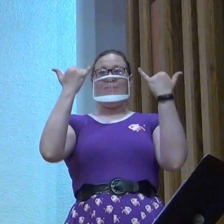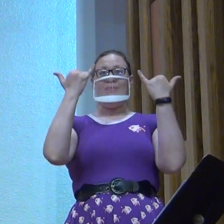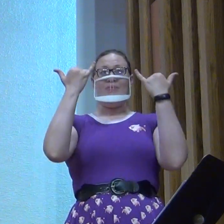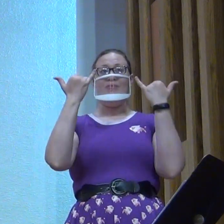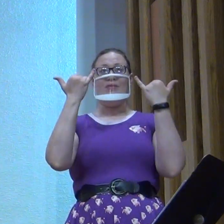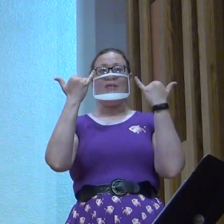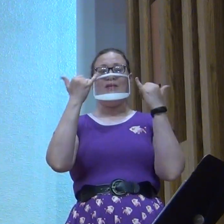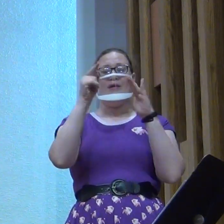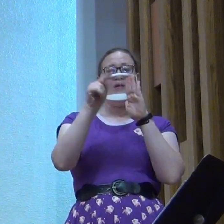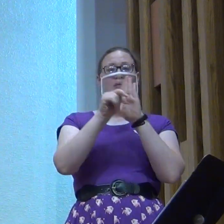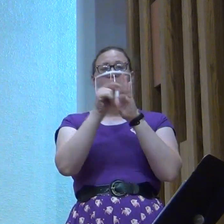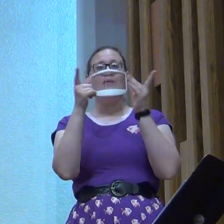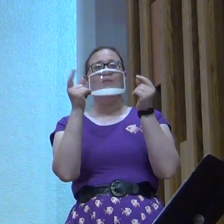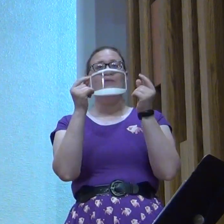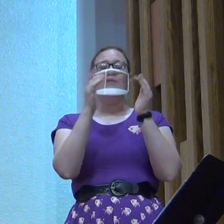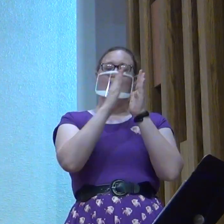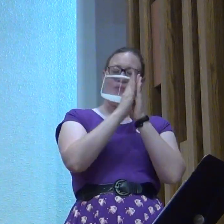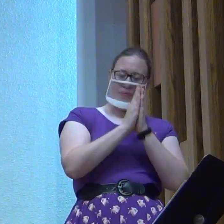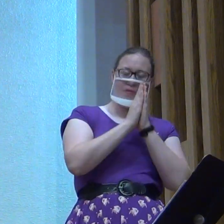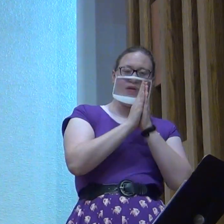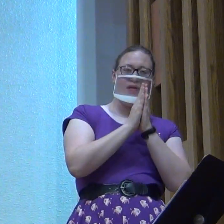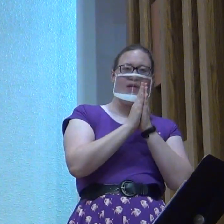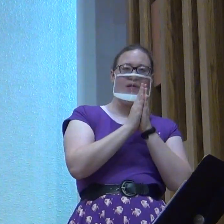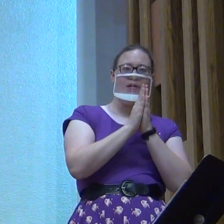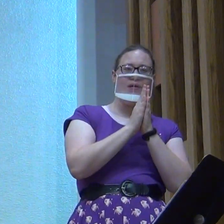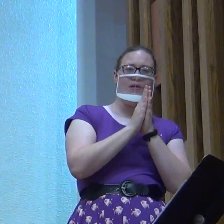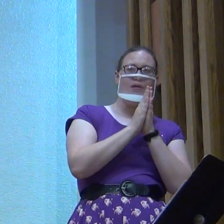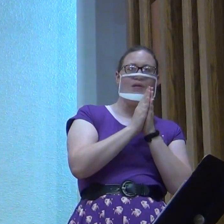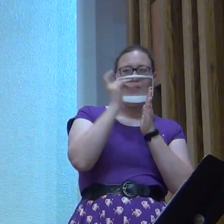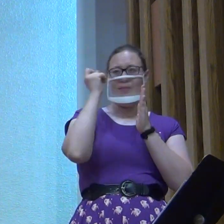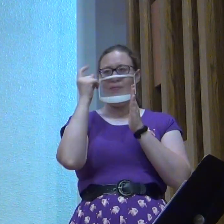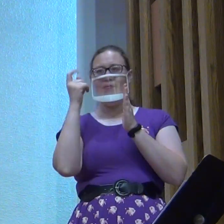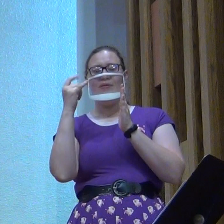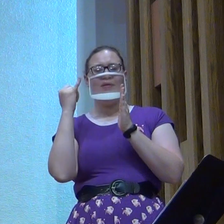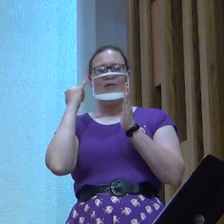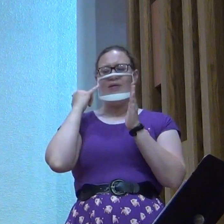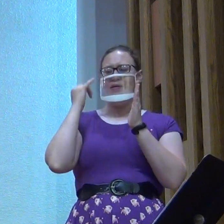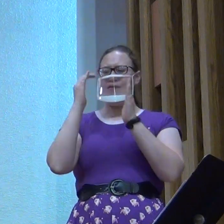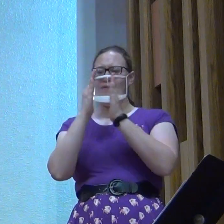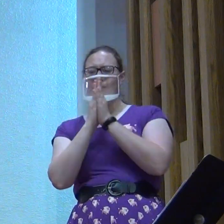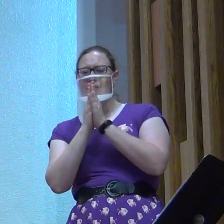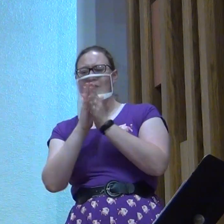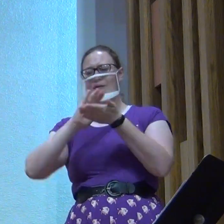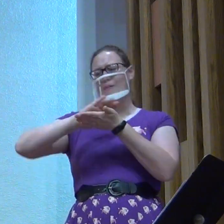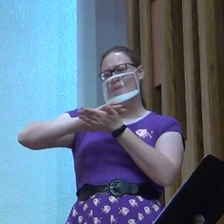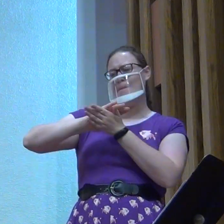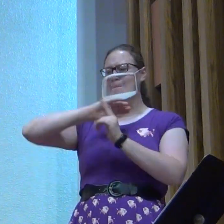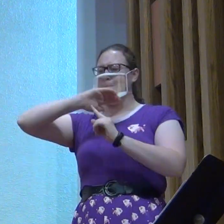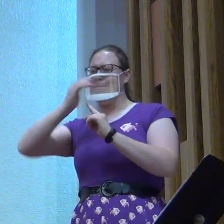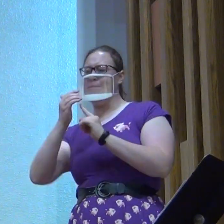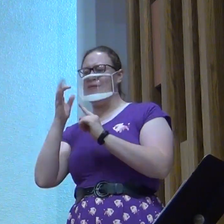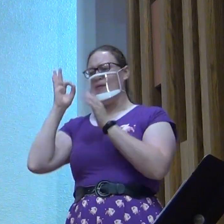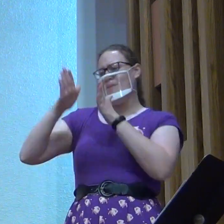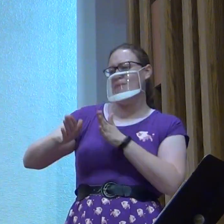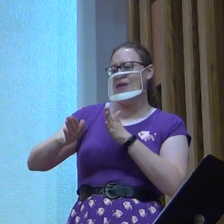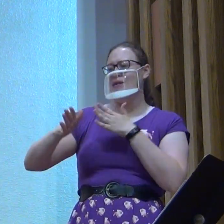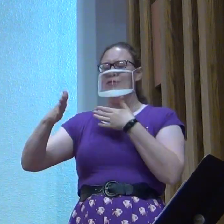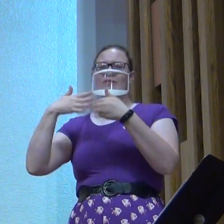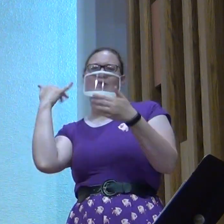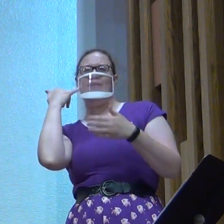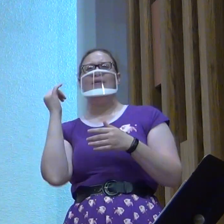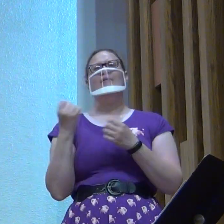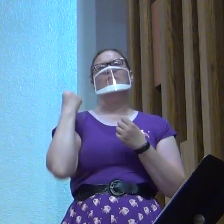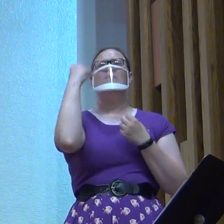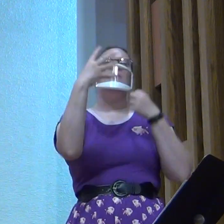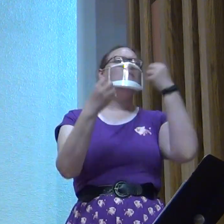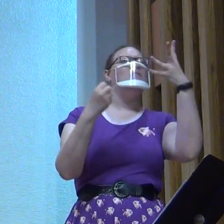time now to minister in prayer, and as we pray, every person is a minister, whether you're speaking out loud or inwardly. This